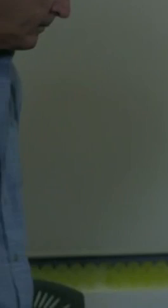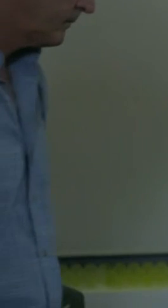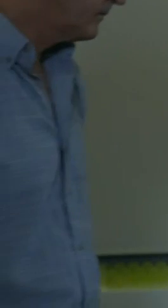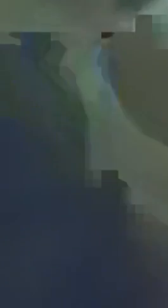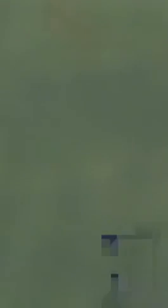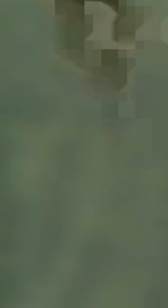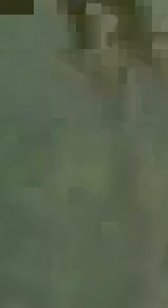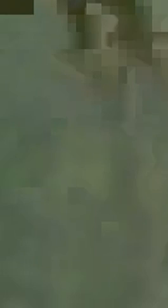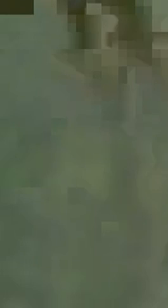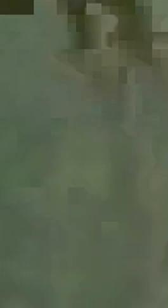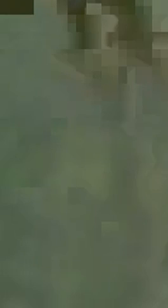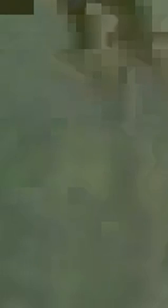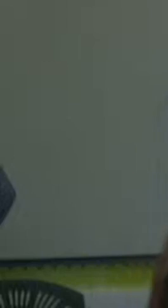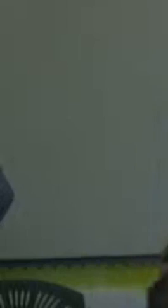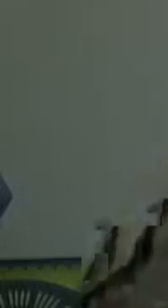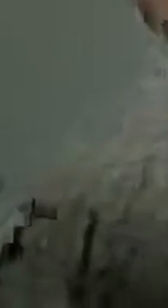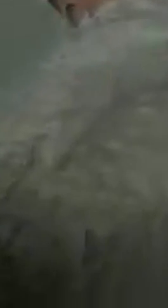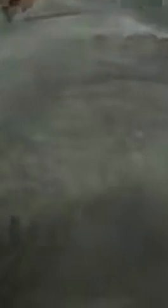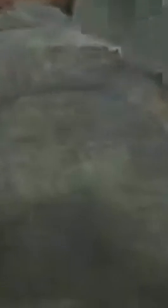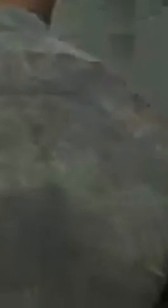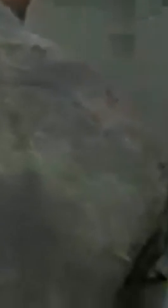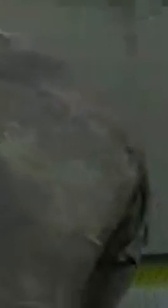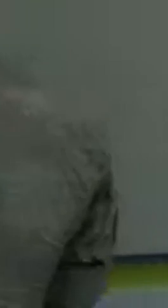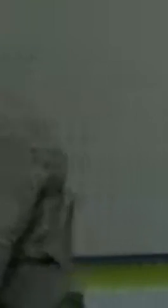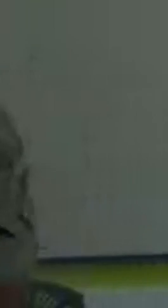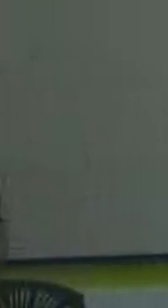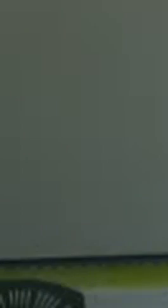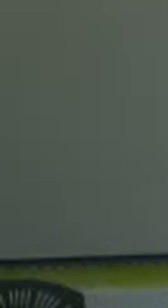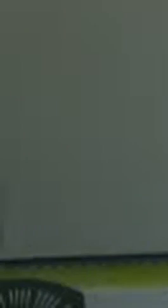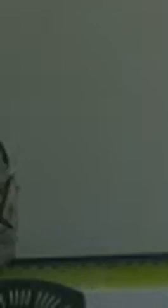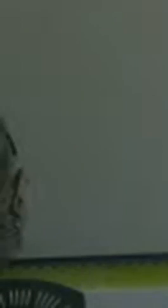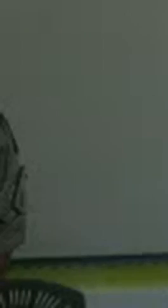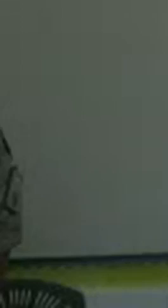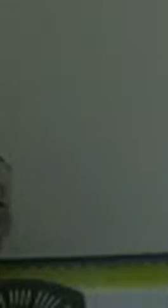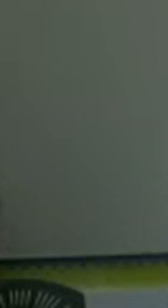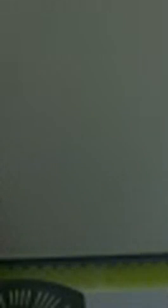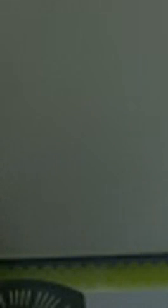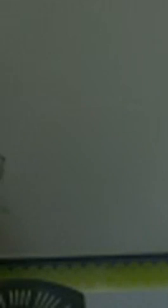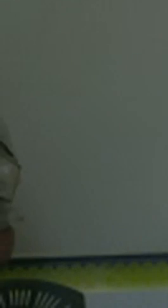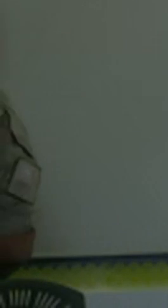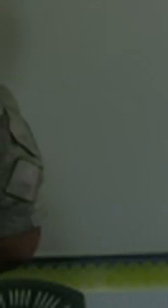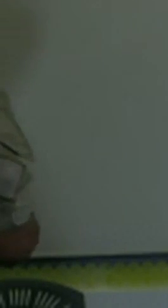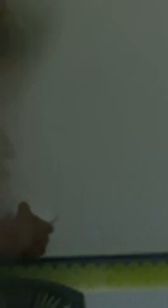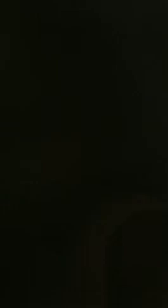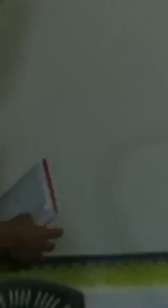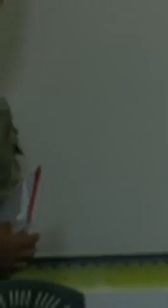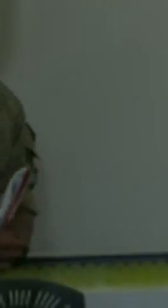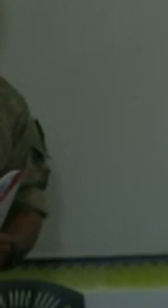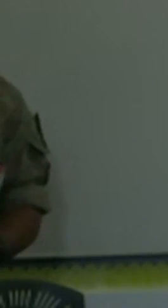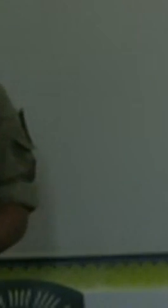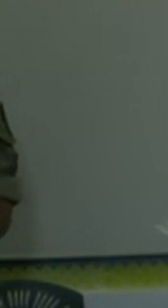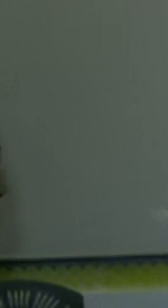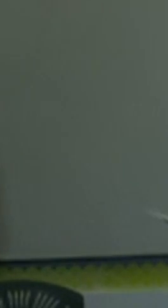last day 5, as you said in your introduction there. You must be seeing a few tired and ragged people around the